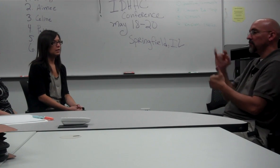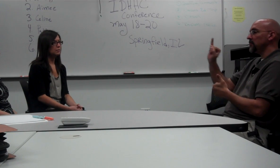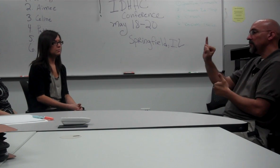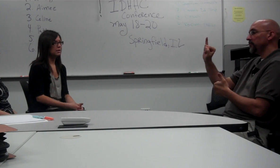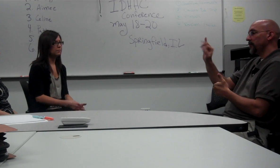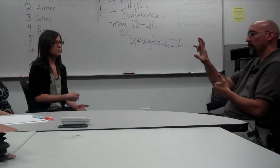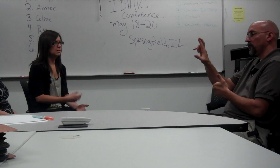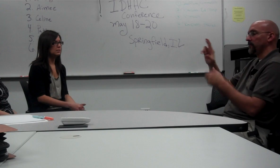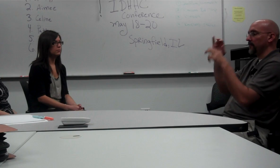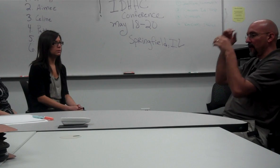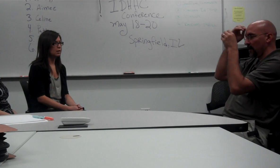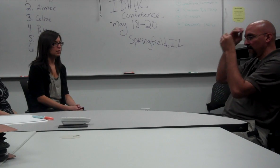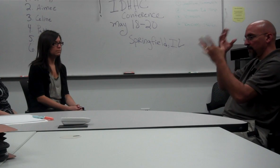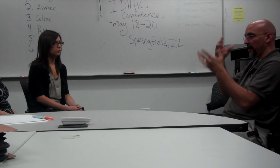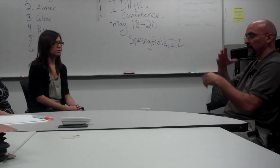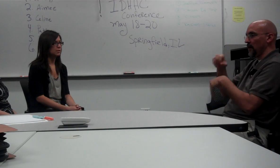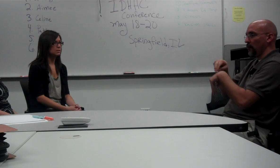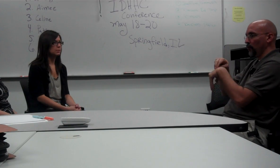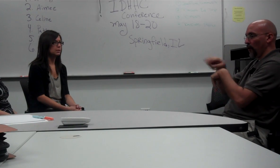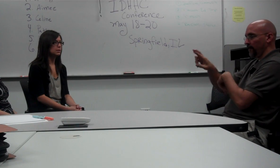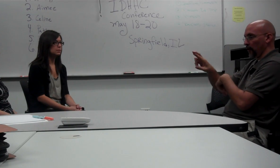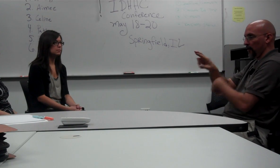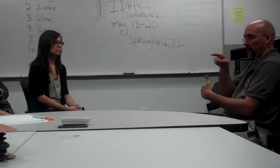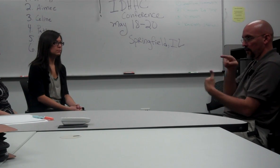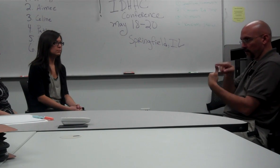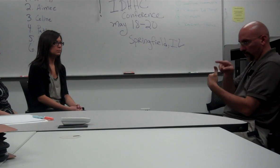I have many different responsibilities.